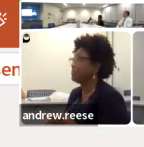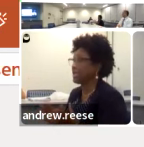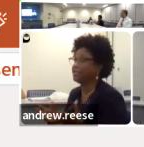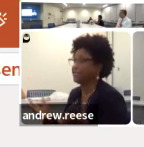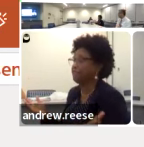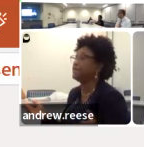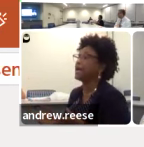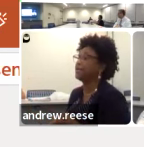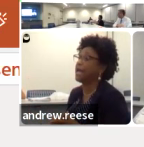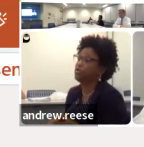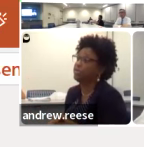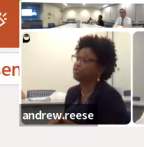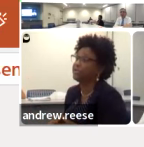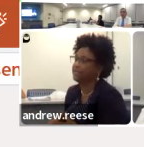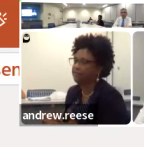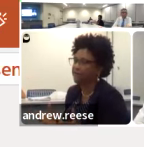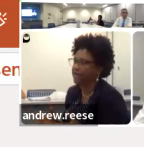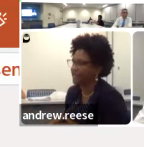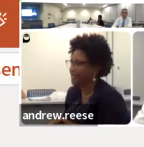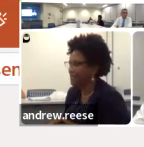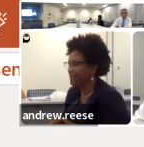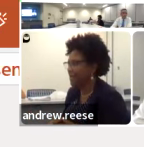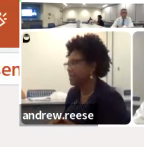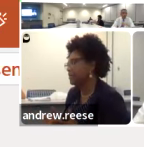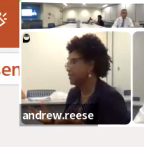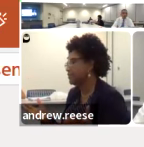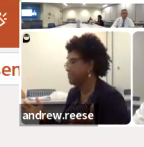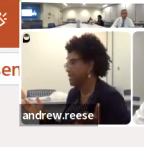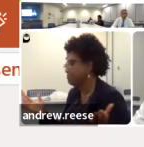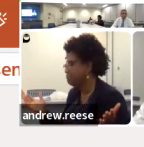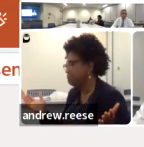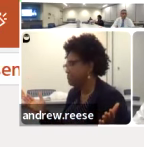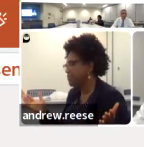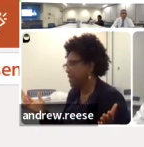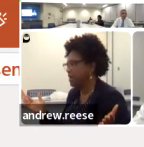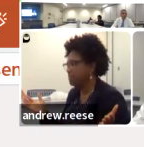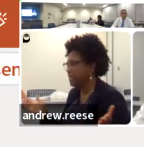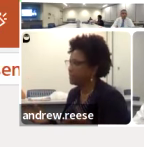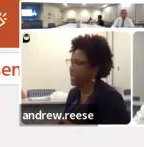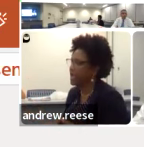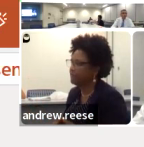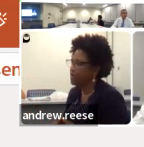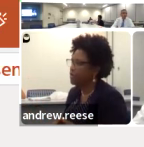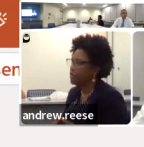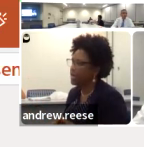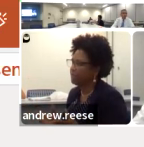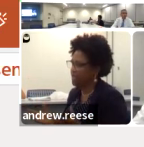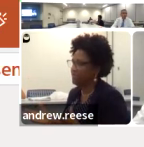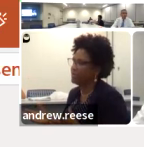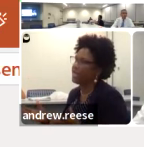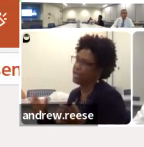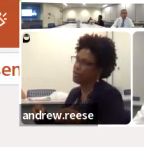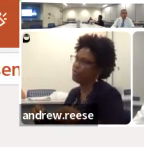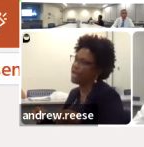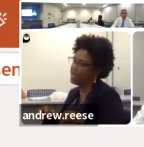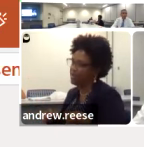they don't, because they feel that they're going to be treated differently. And it could also be because they have other